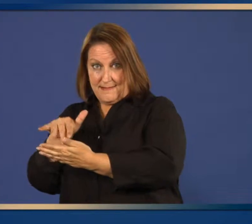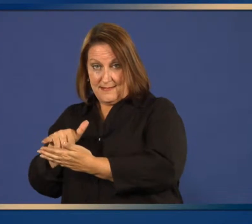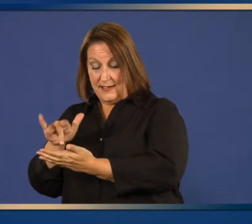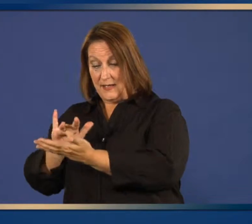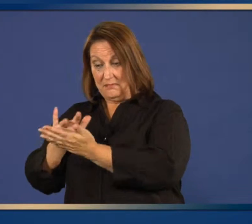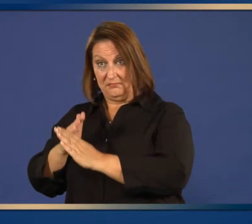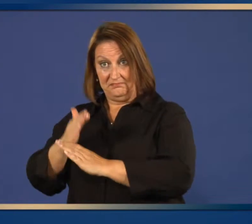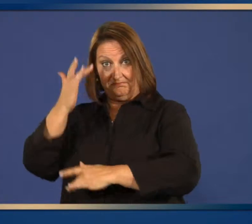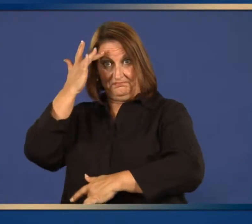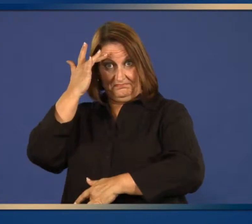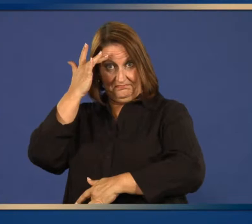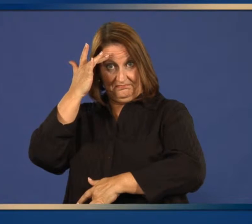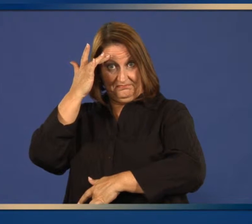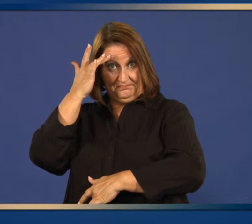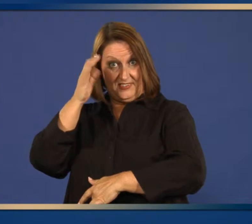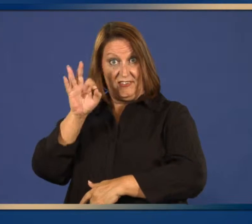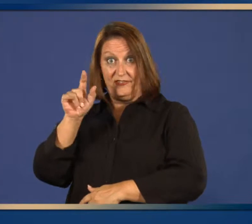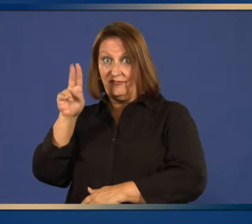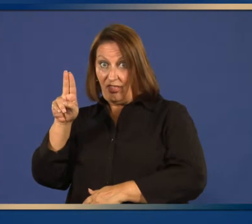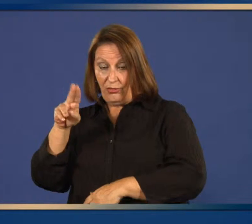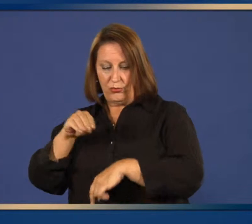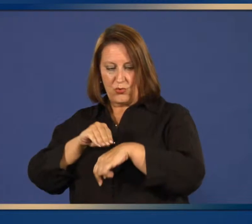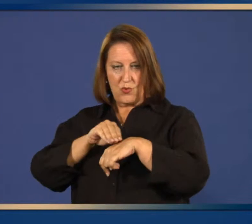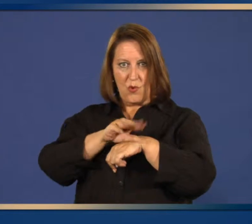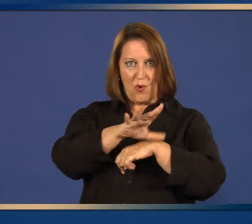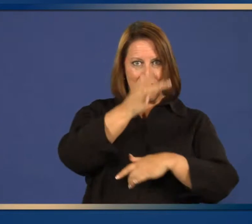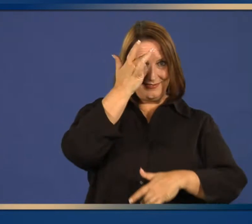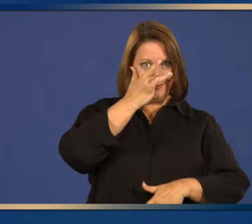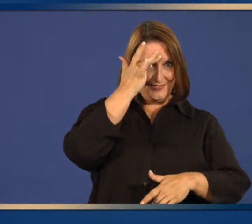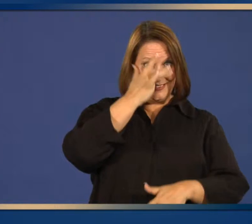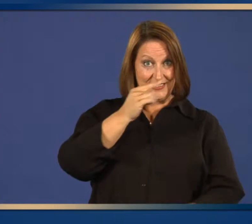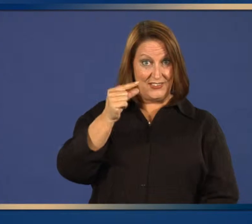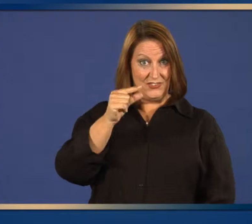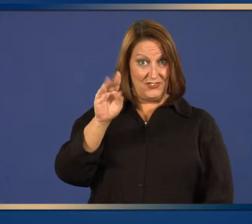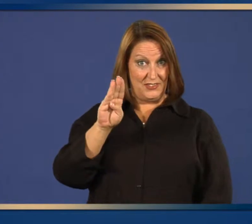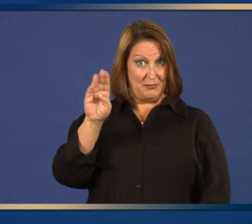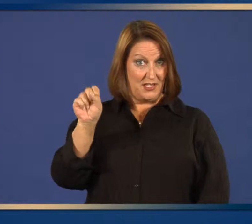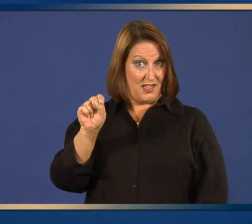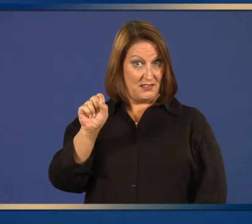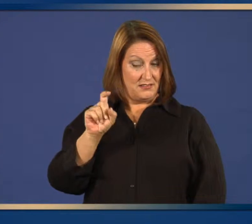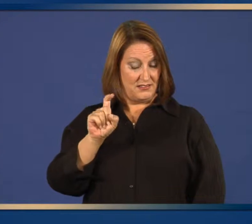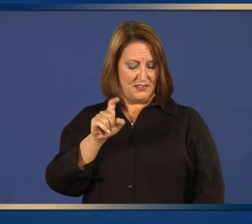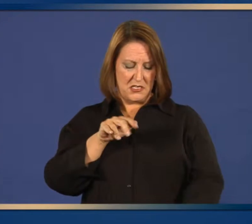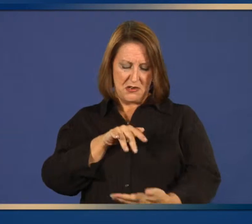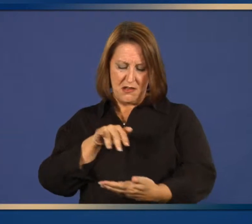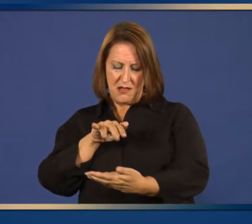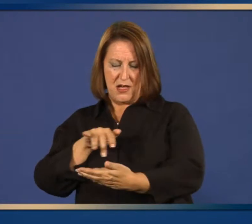Since then, flu vaccines have not been clearly linked to GBS.